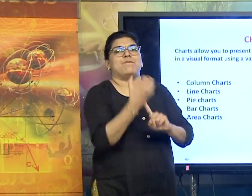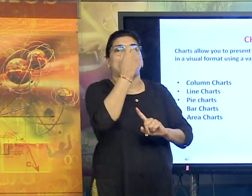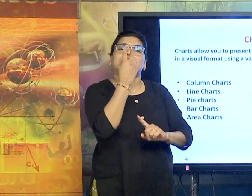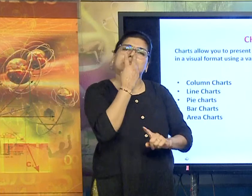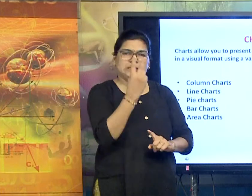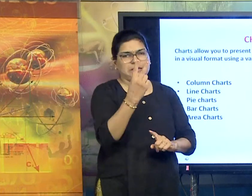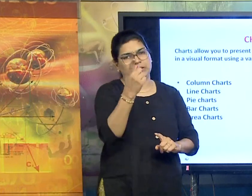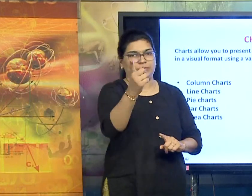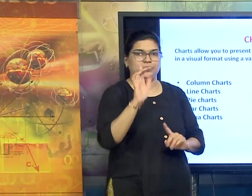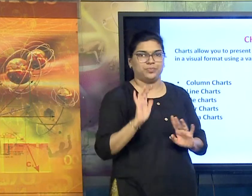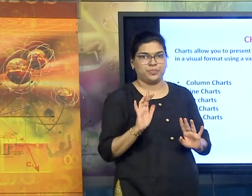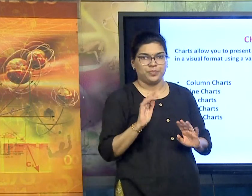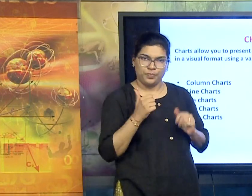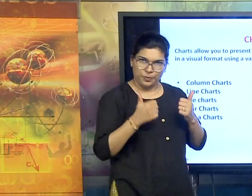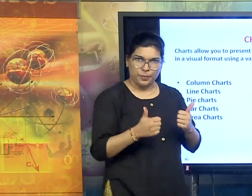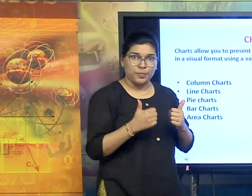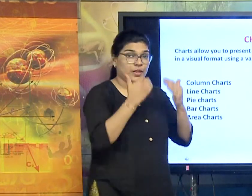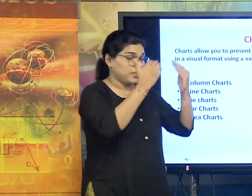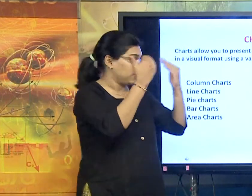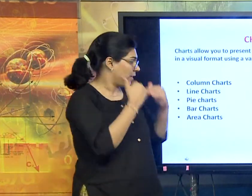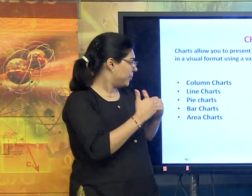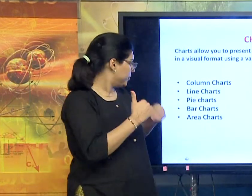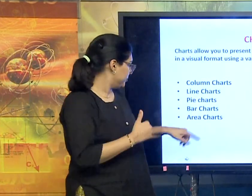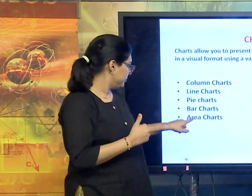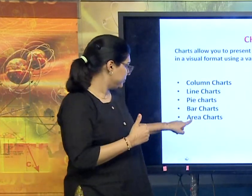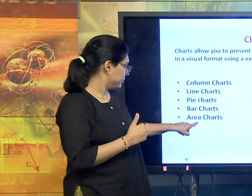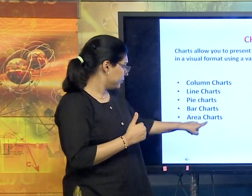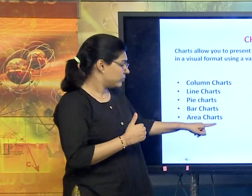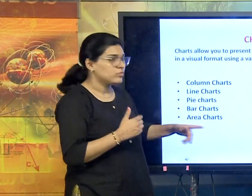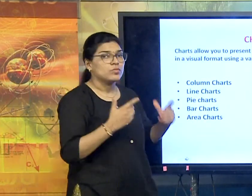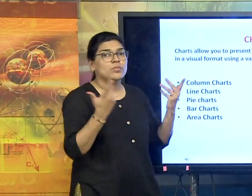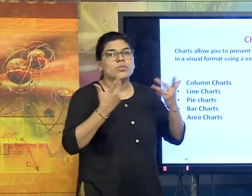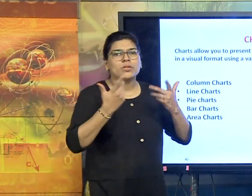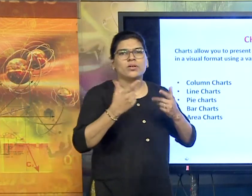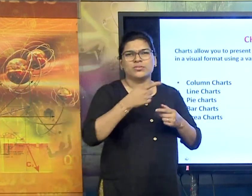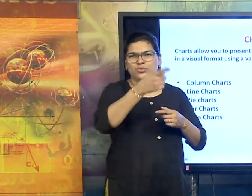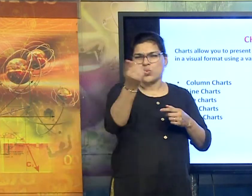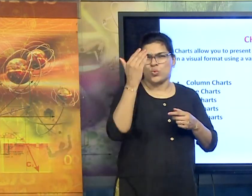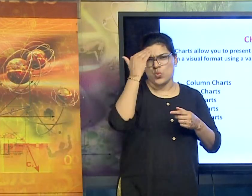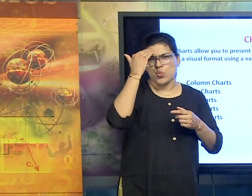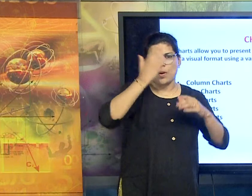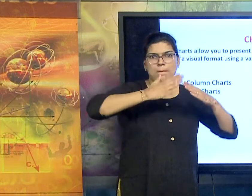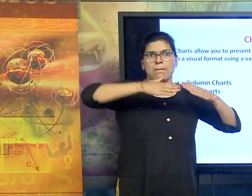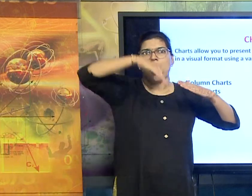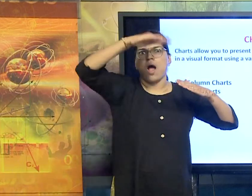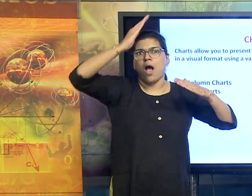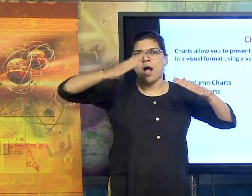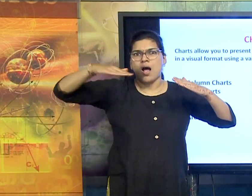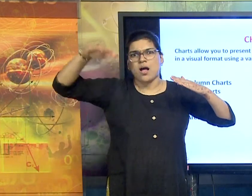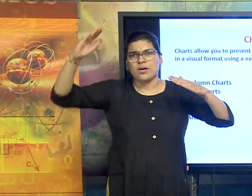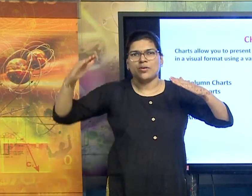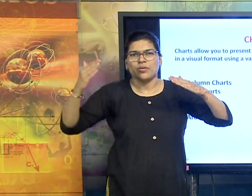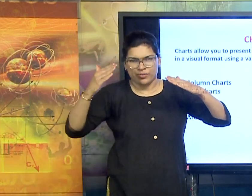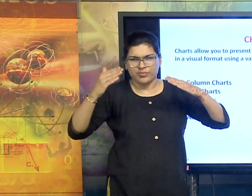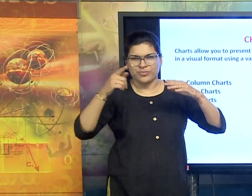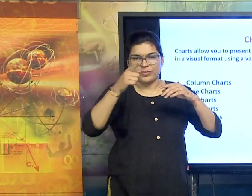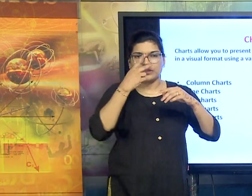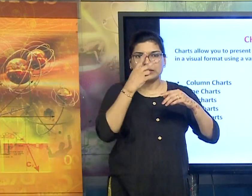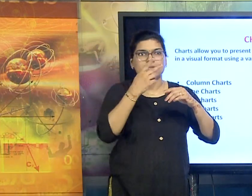on the system, you can easily see. And then the last is area chart. You all must have seen